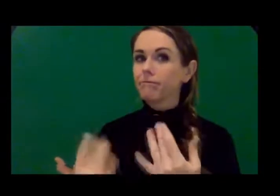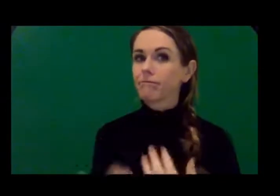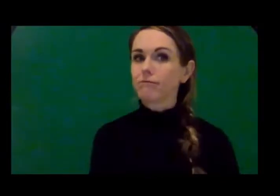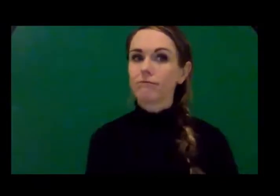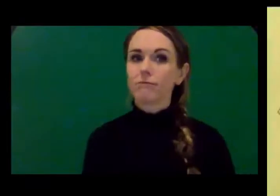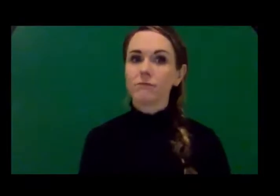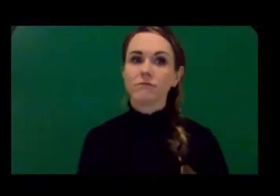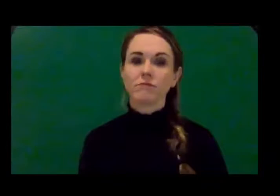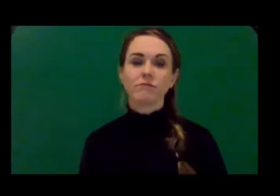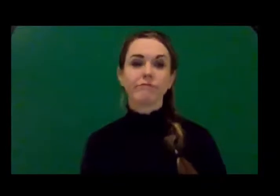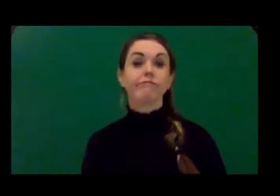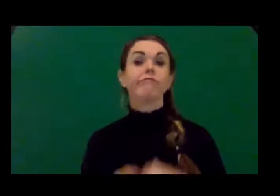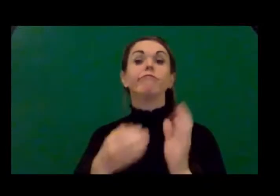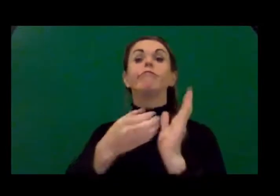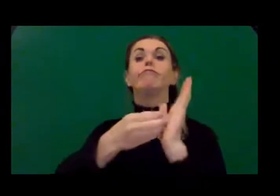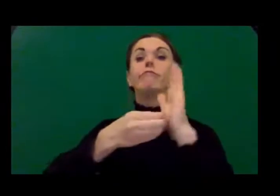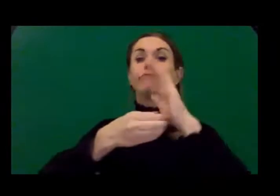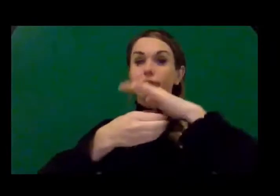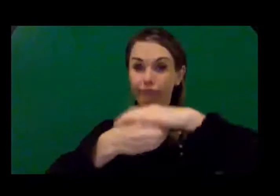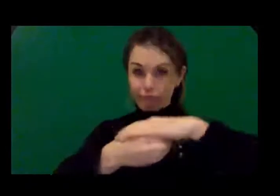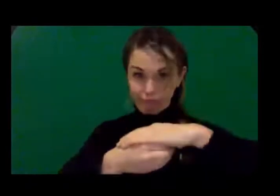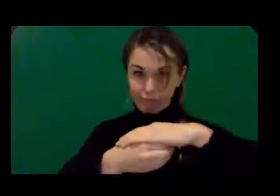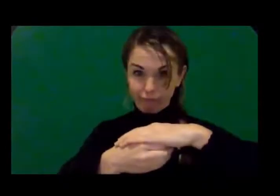Finally, the cocoon is completed.